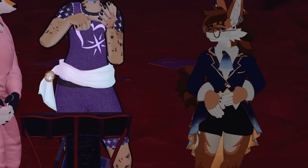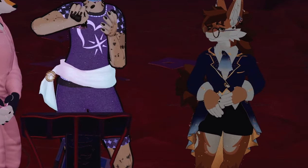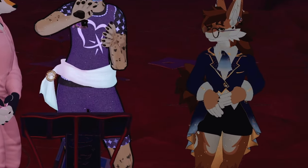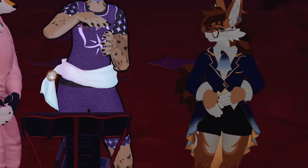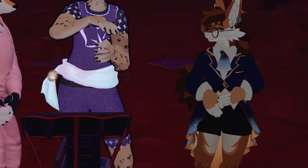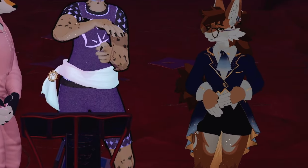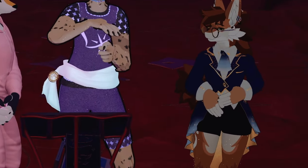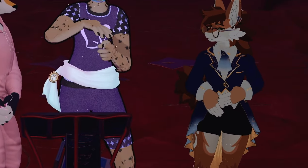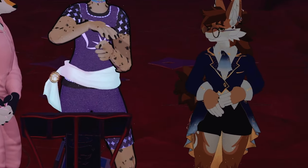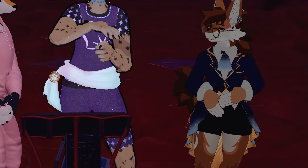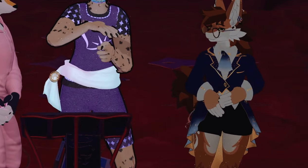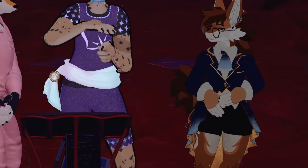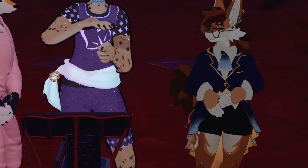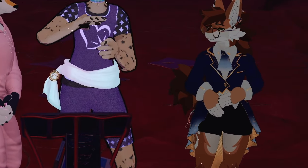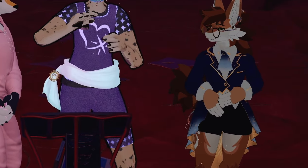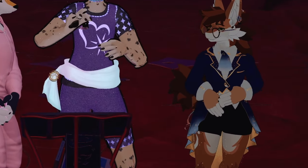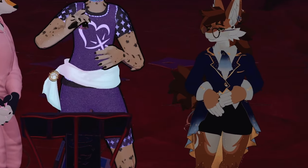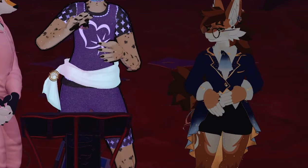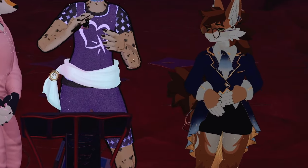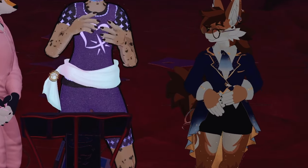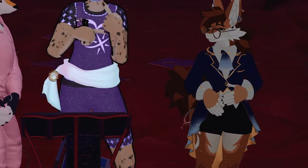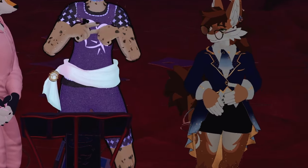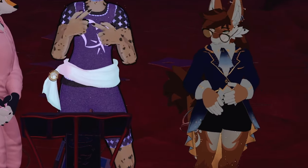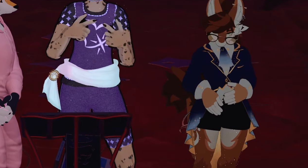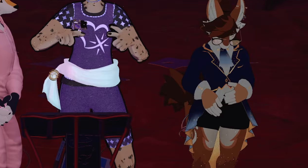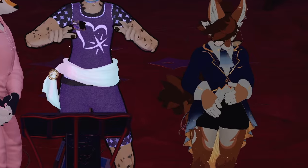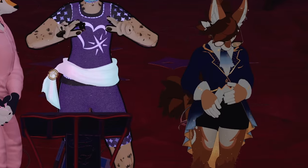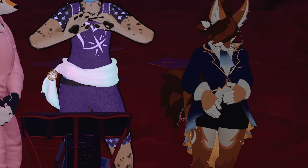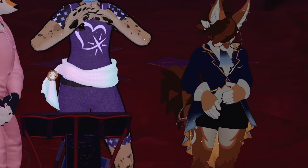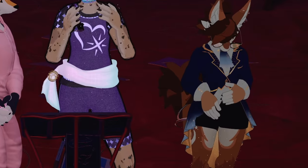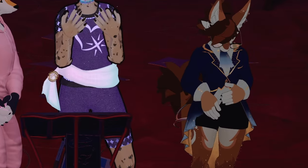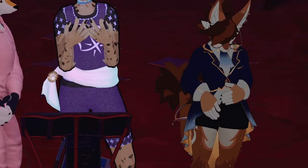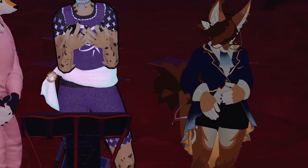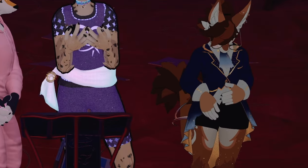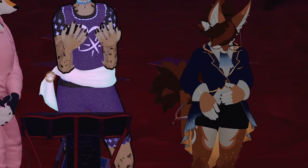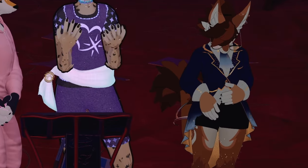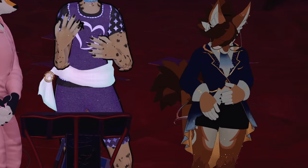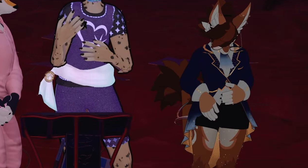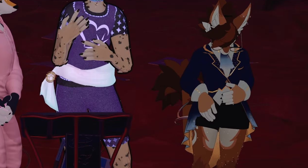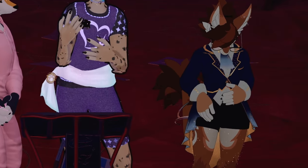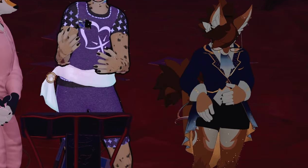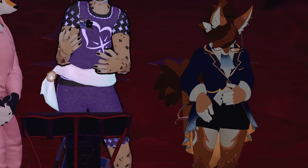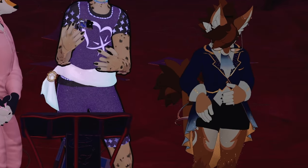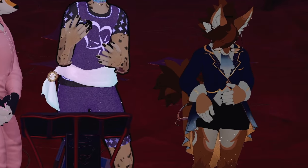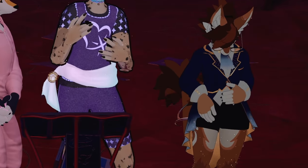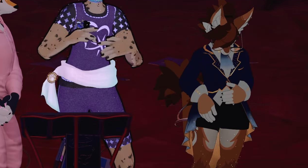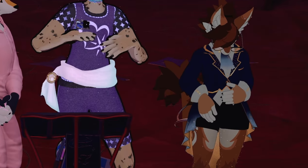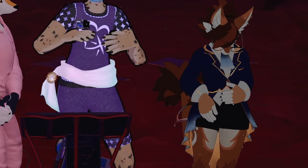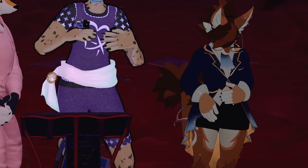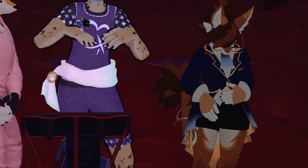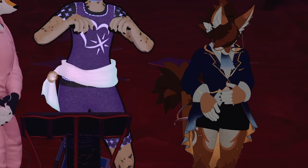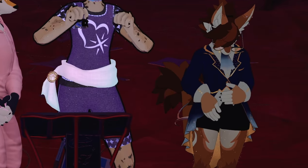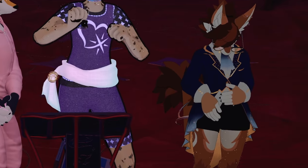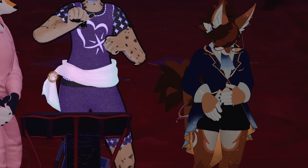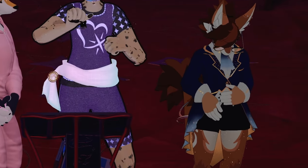So Zaid's saying, for learning real life sign language, try and check your local area, try and find your local sign language family